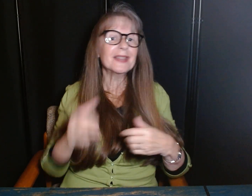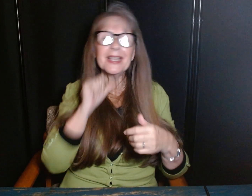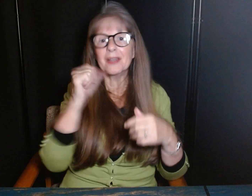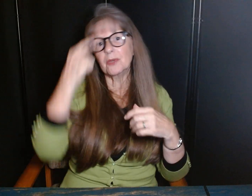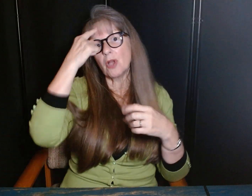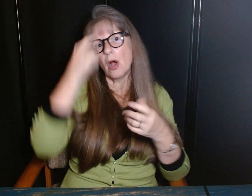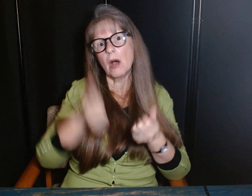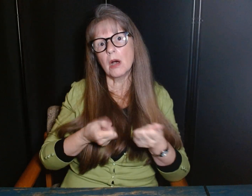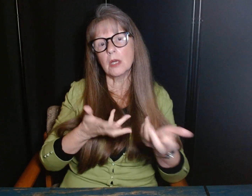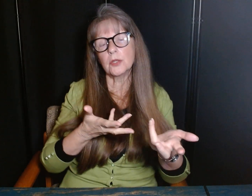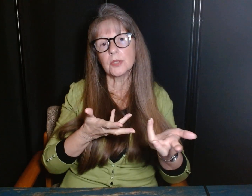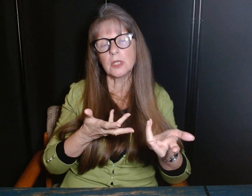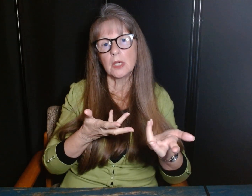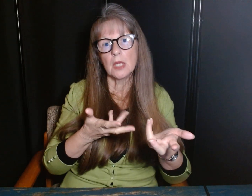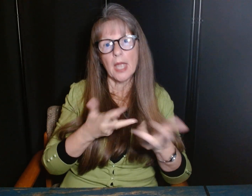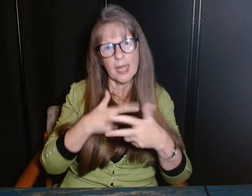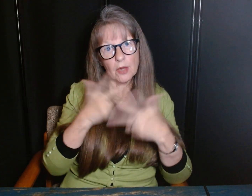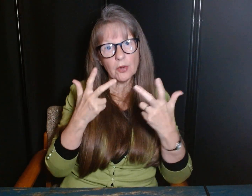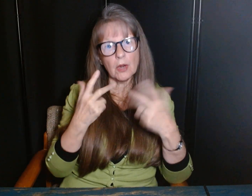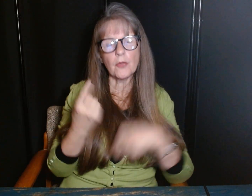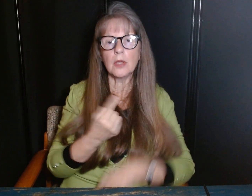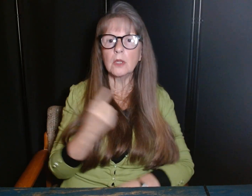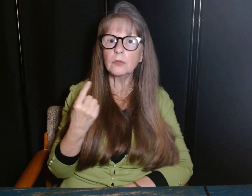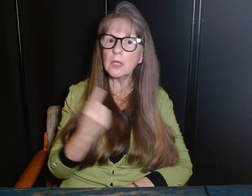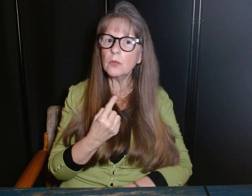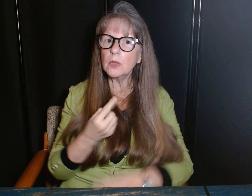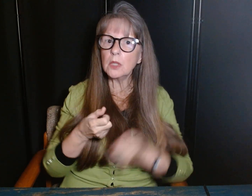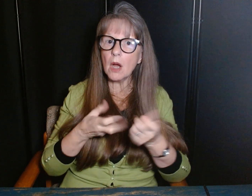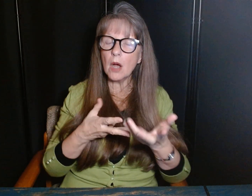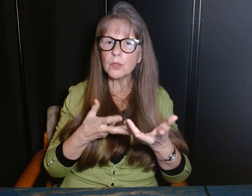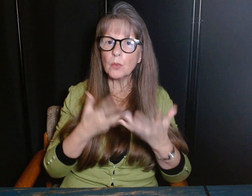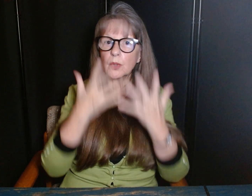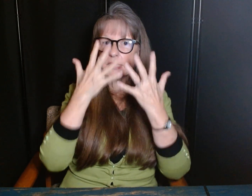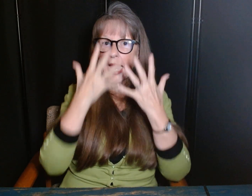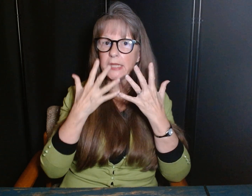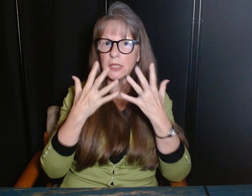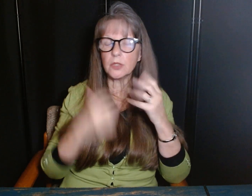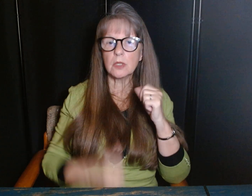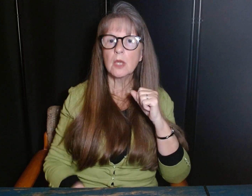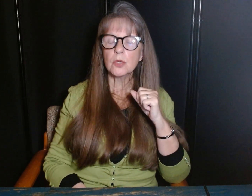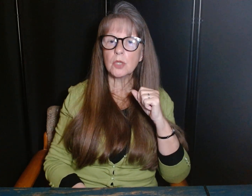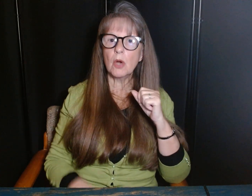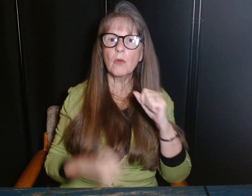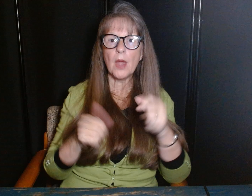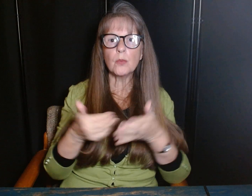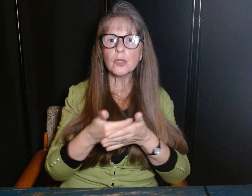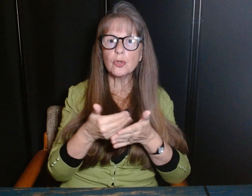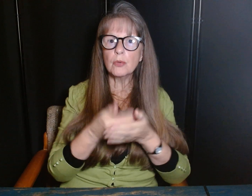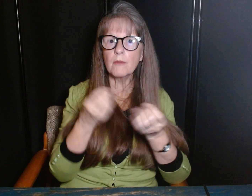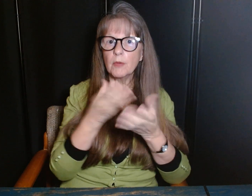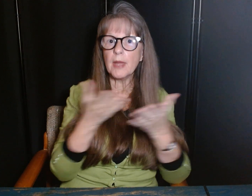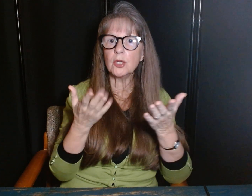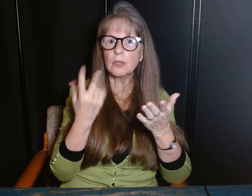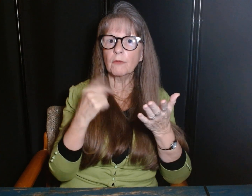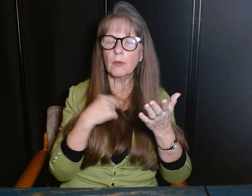that would cause anger. I thought lonely would cause more sadness. So that was new information for me,